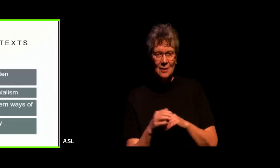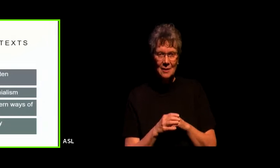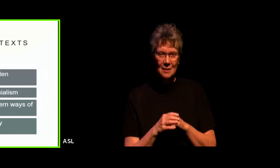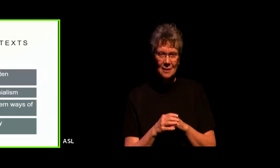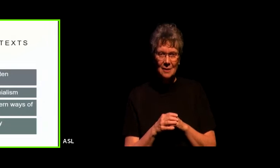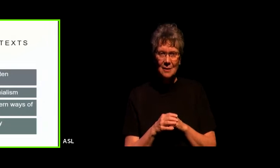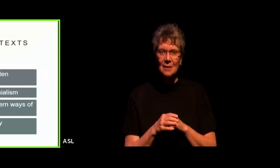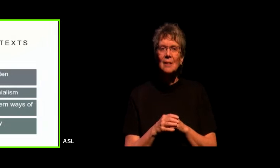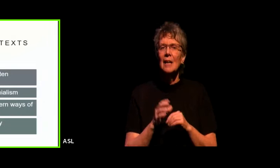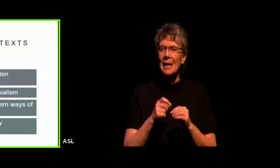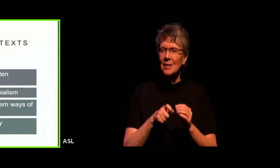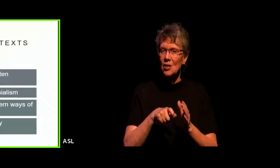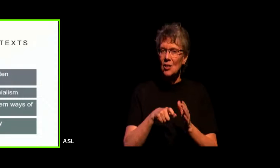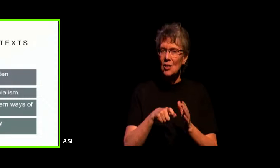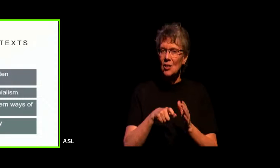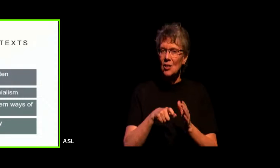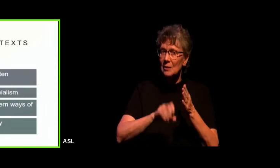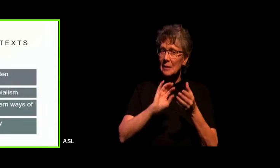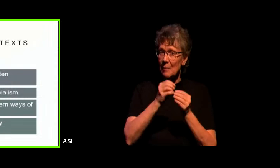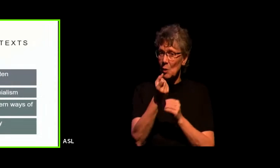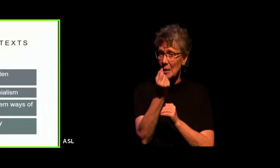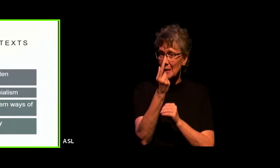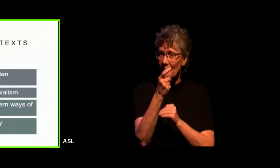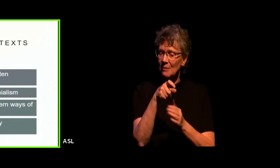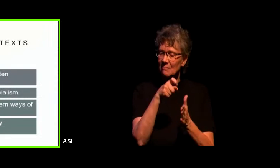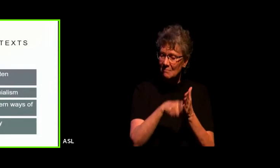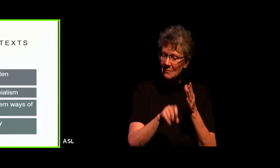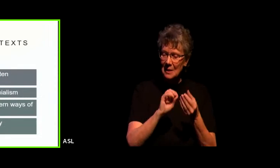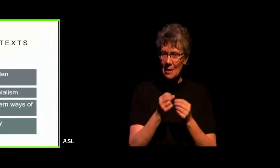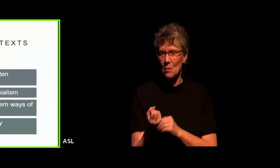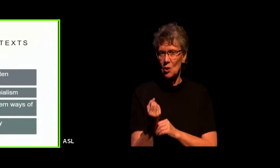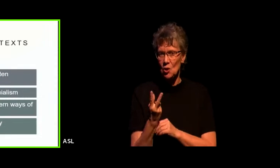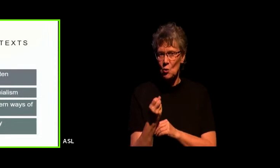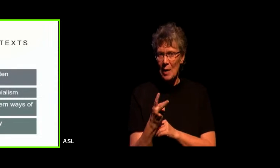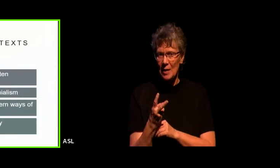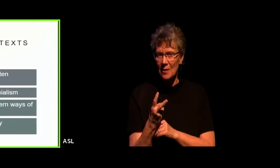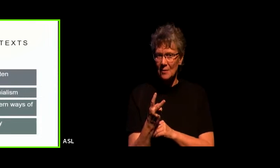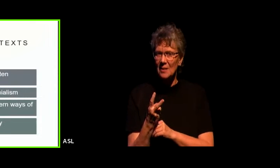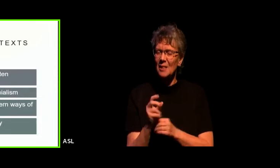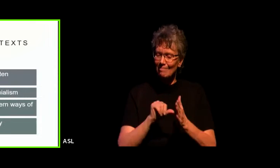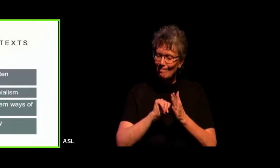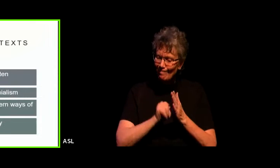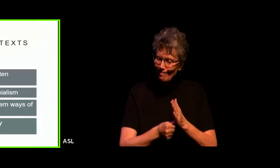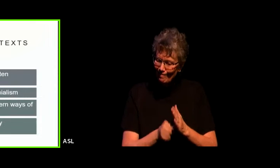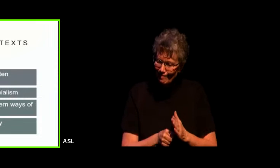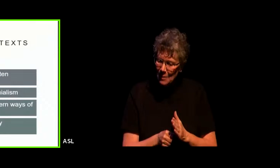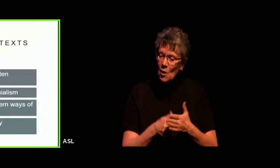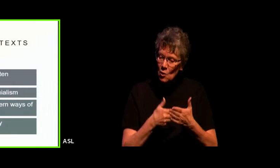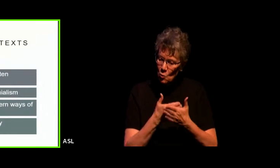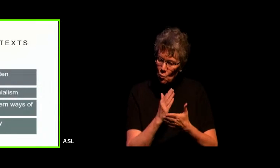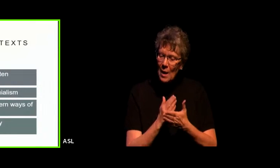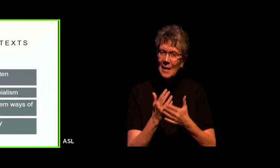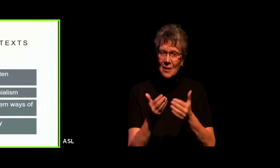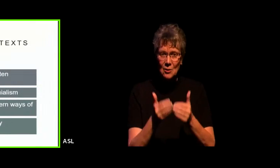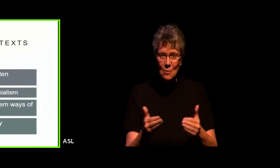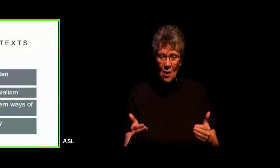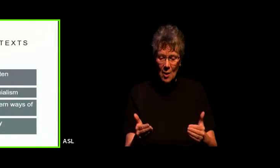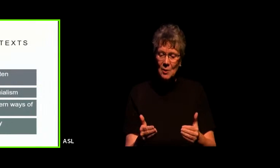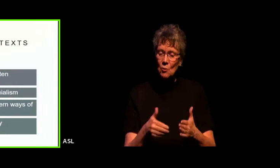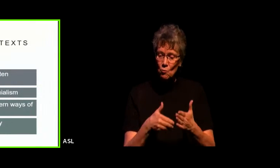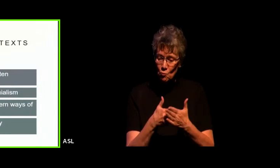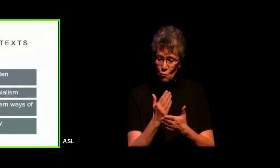sites, and in Article 12, which talks about our ceremonial objects and our ancestors. They say human remains,